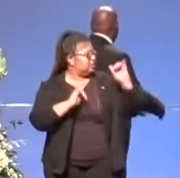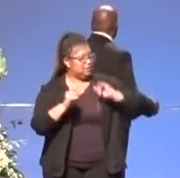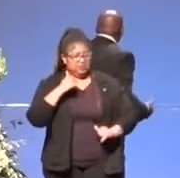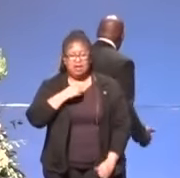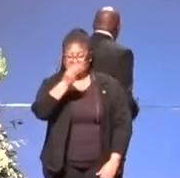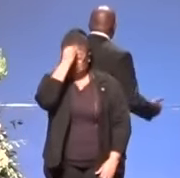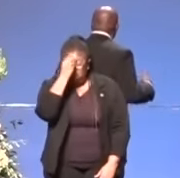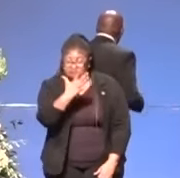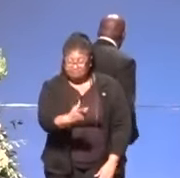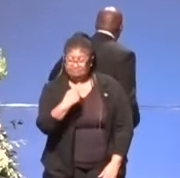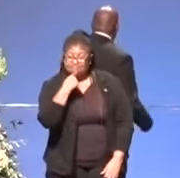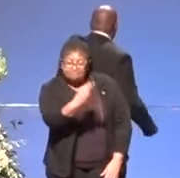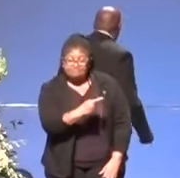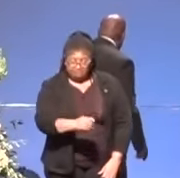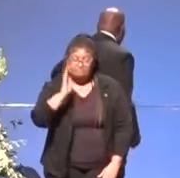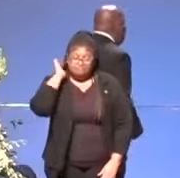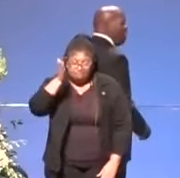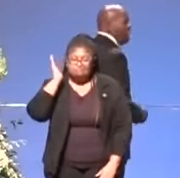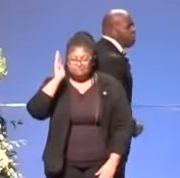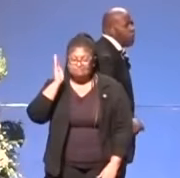He will do it.